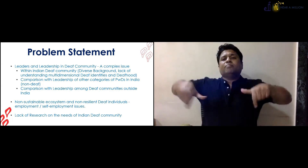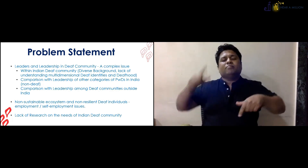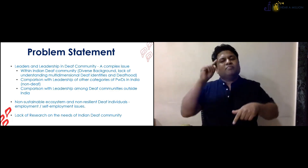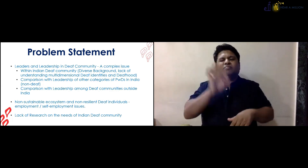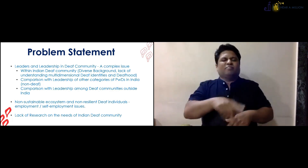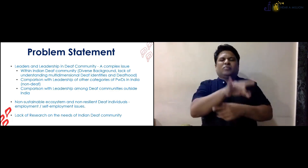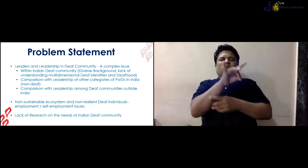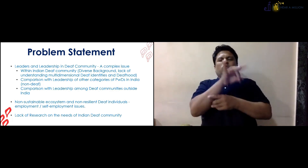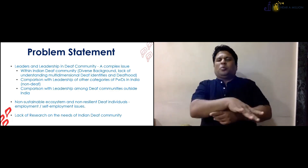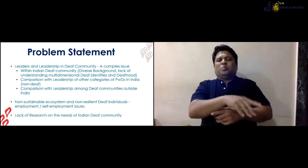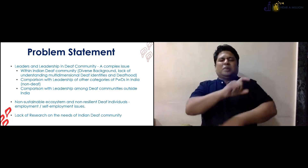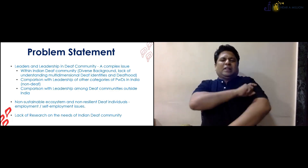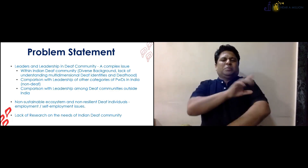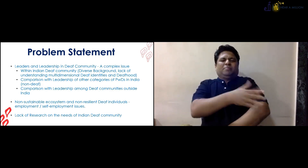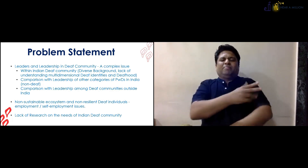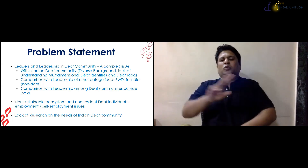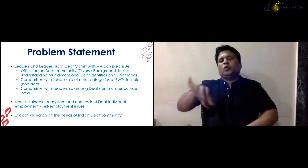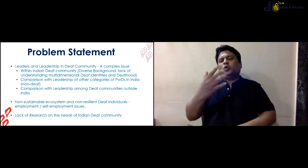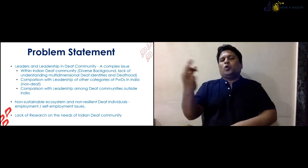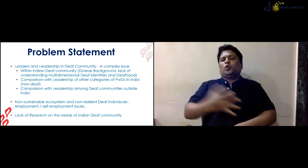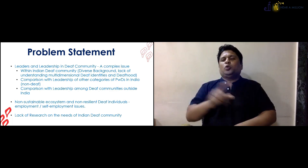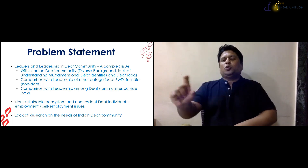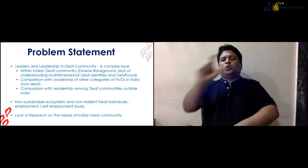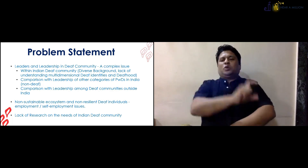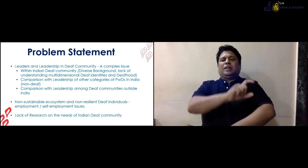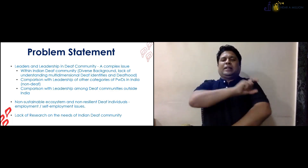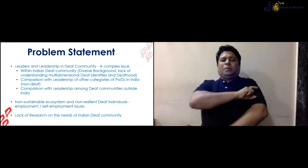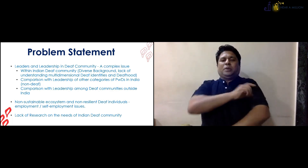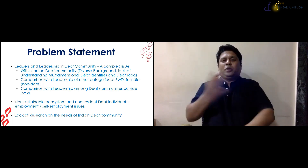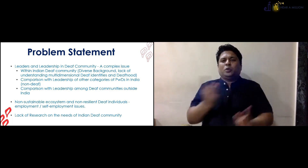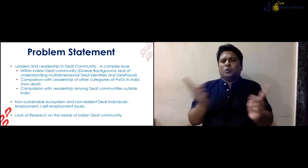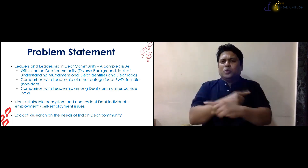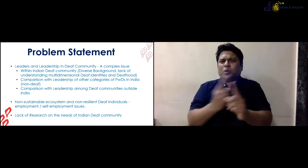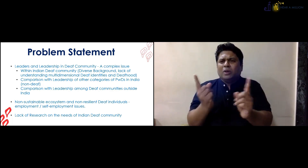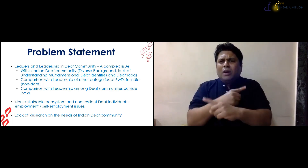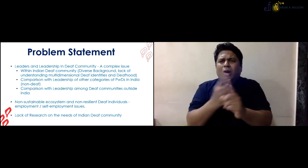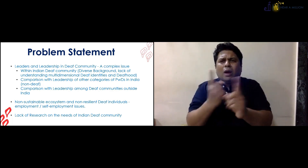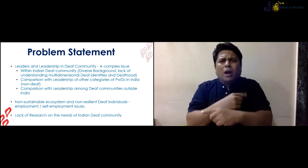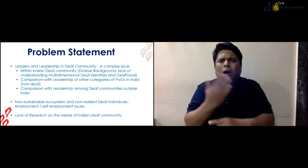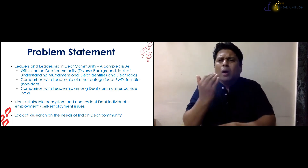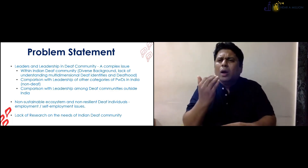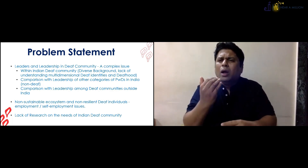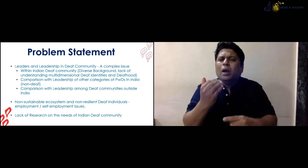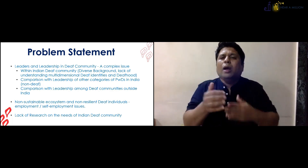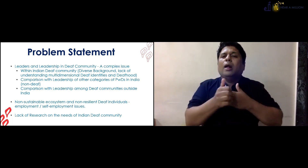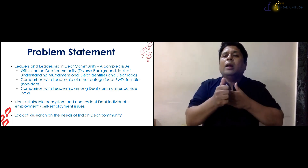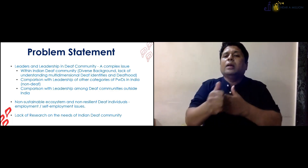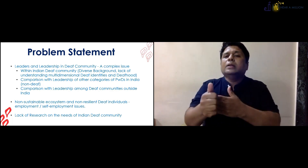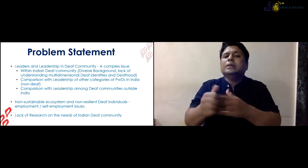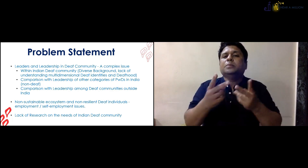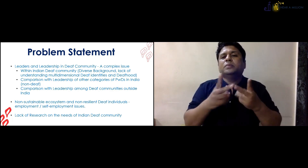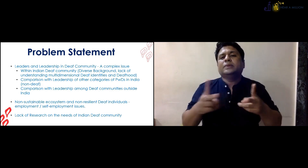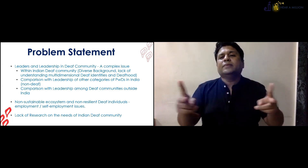twice, thrice, do you think the captain remains the same? No, we change the captain. We have a new captain then, right? So why do